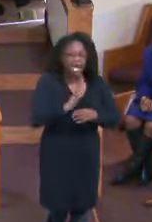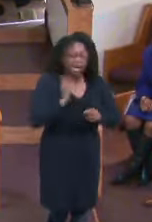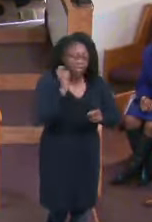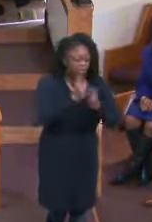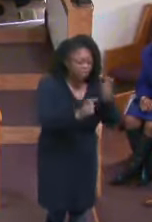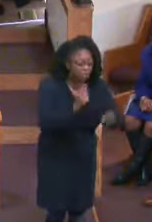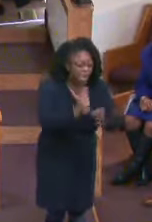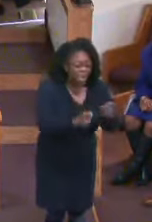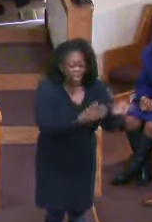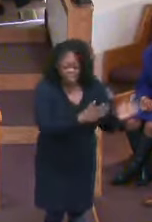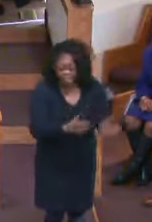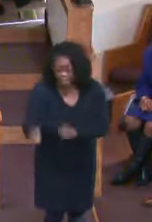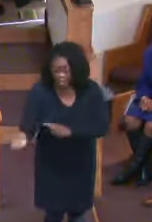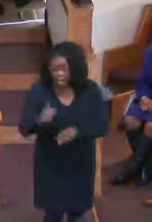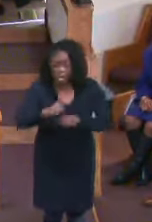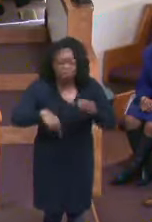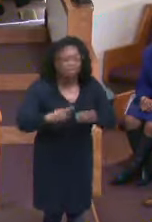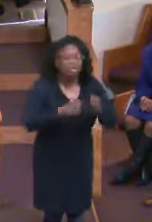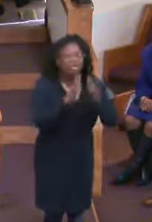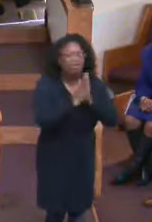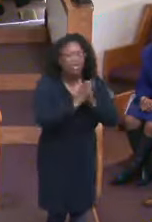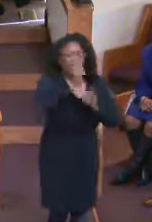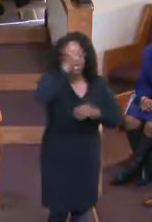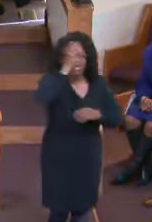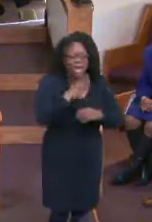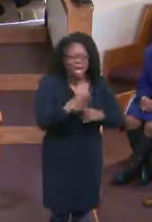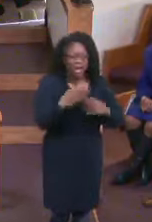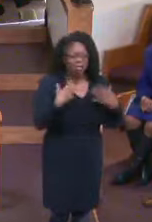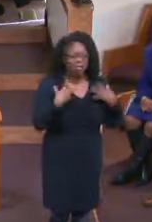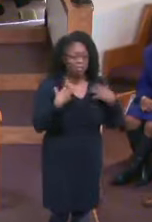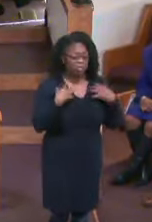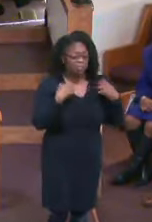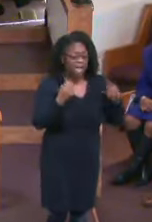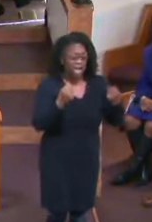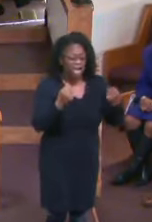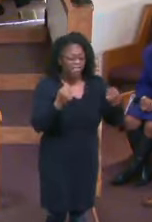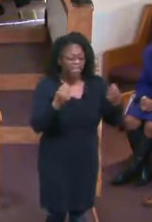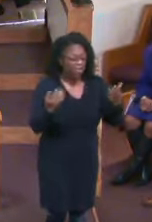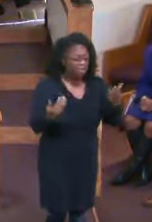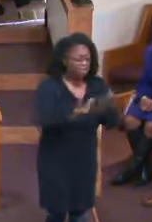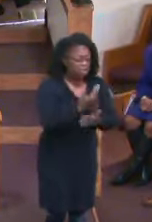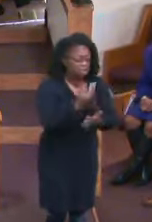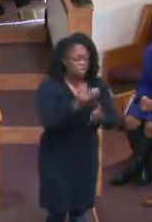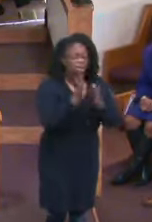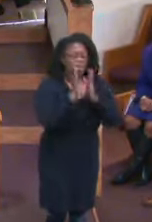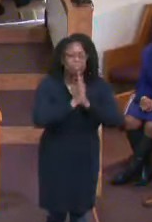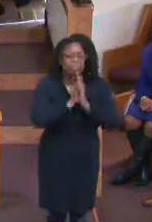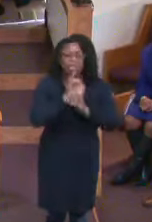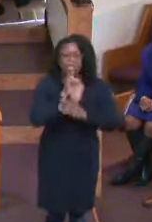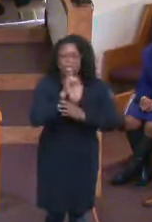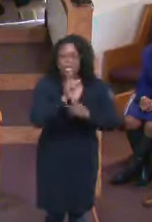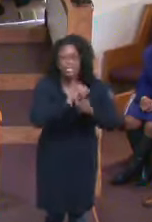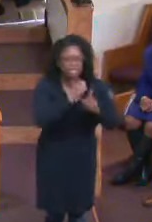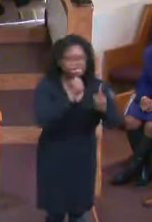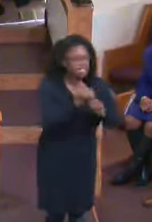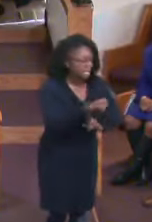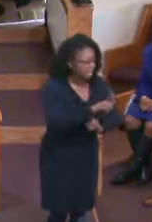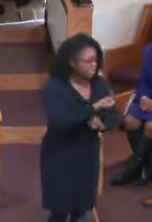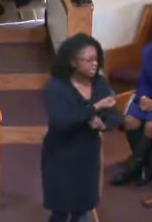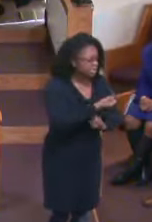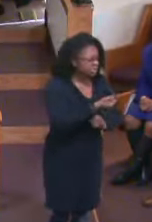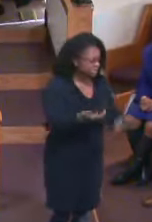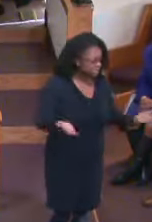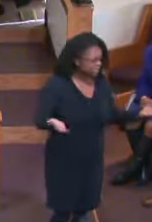prepare. When you pray, God will revive and restore. Prayer is a change agent.